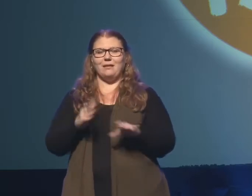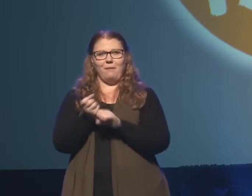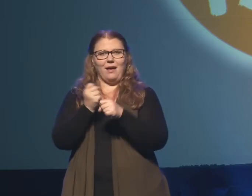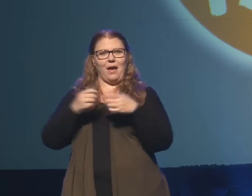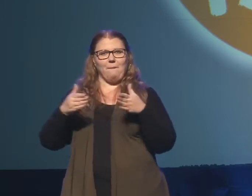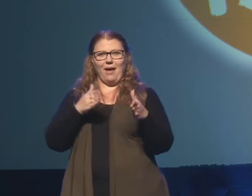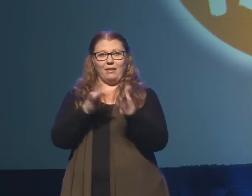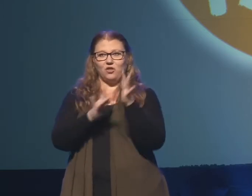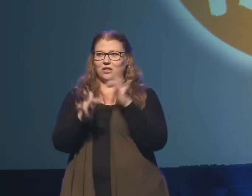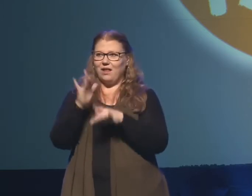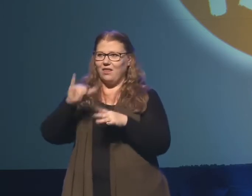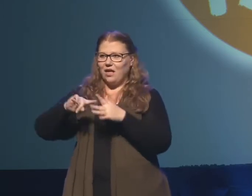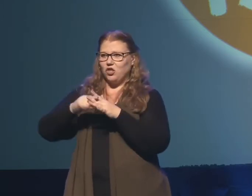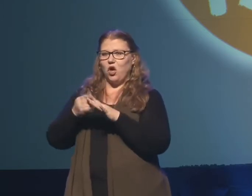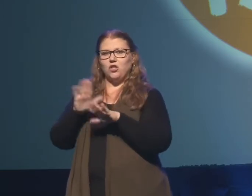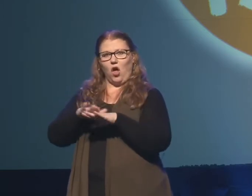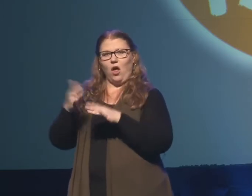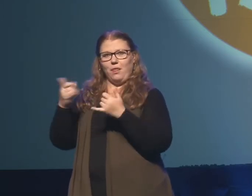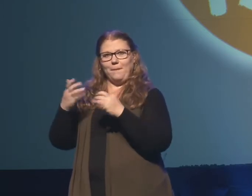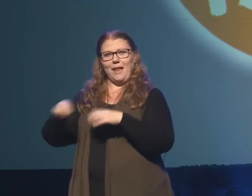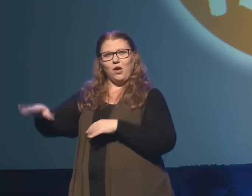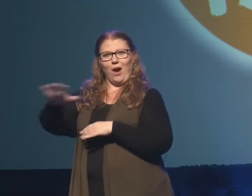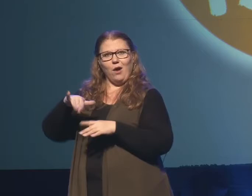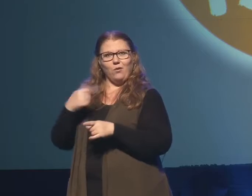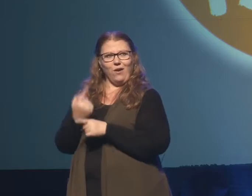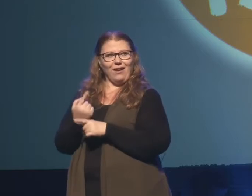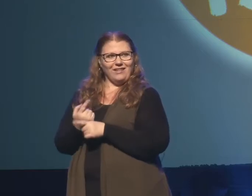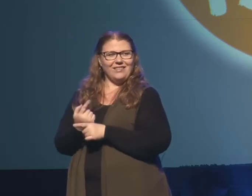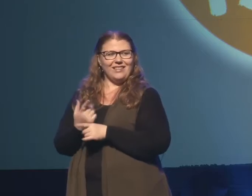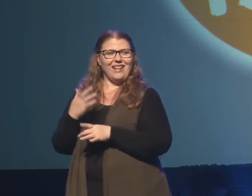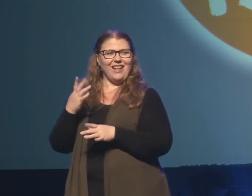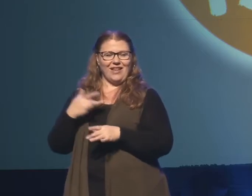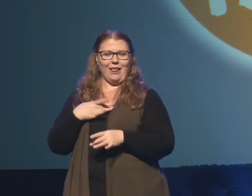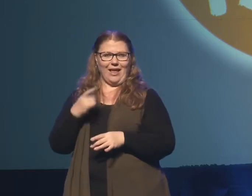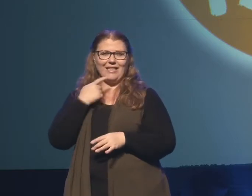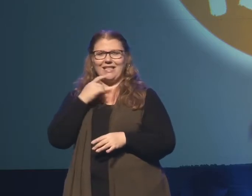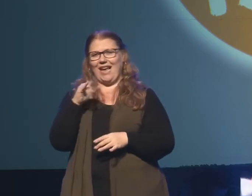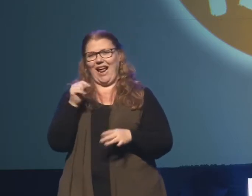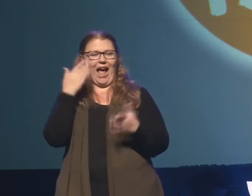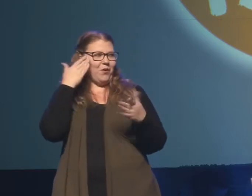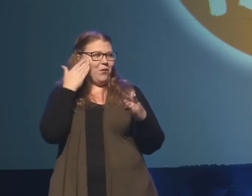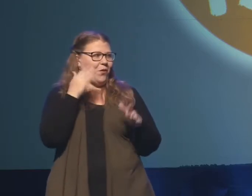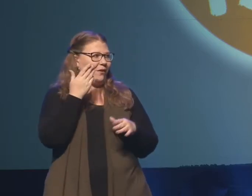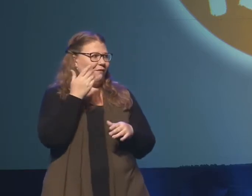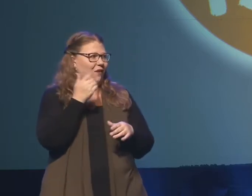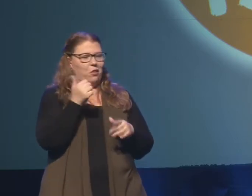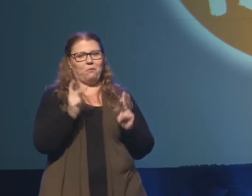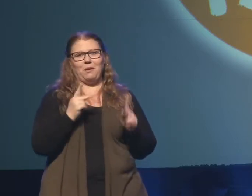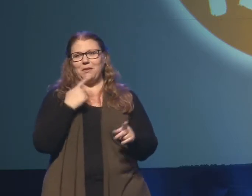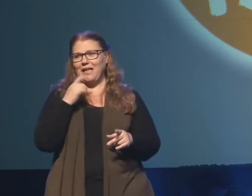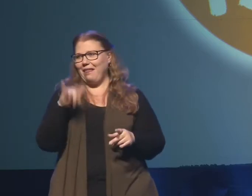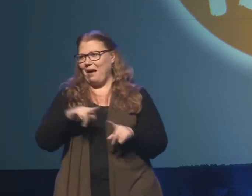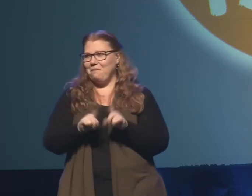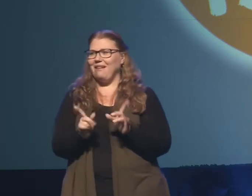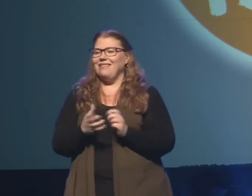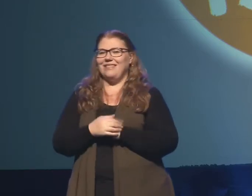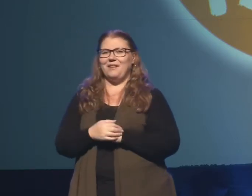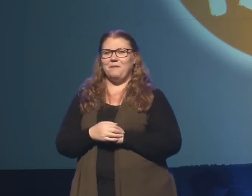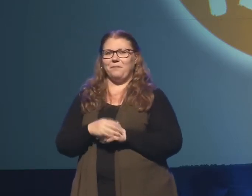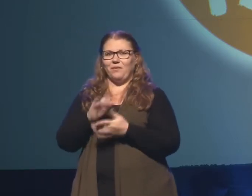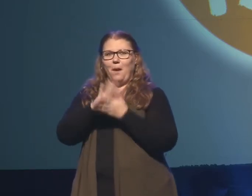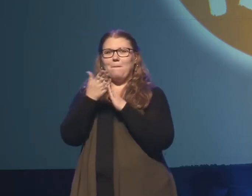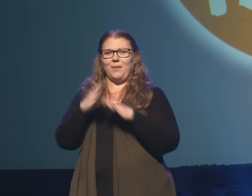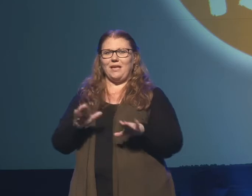begins on the playground. That's what we like to say around here, or at least I like to say it. I don't know if anybody else does, all right? Peacemaking begins